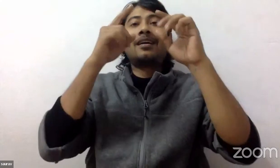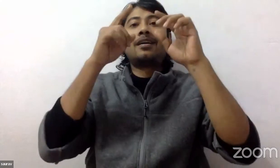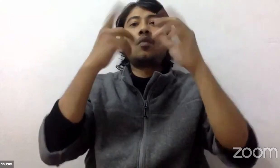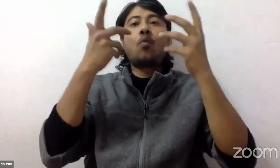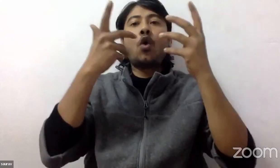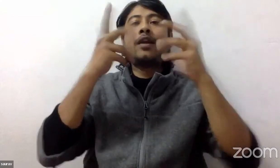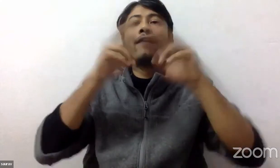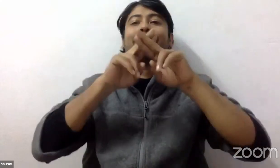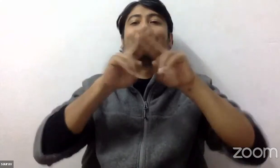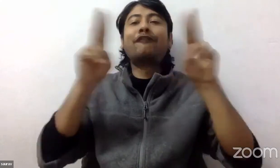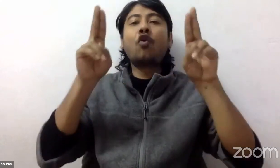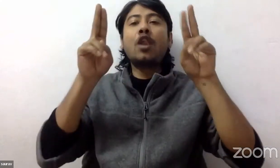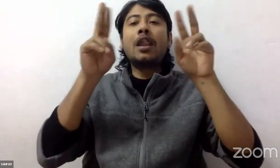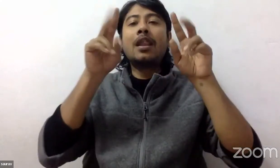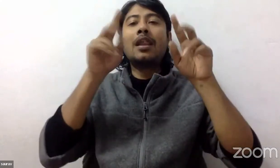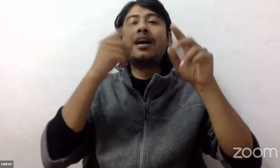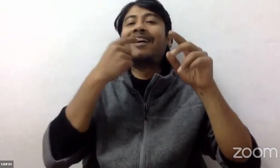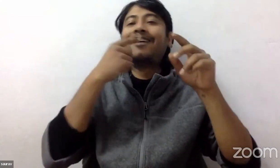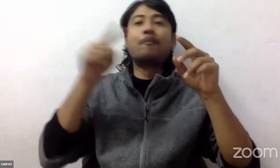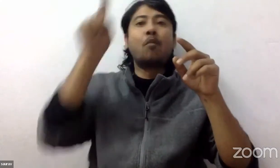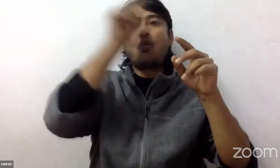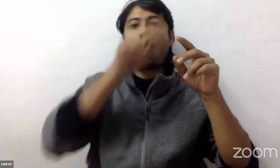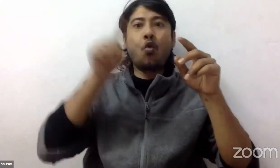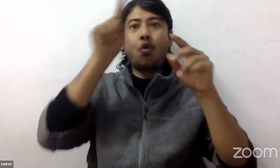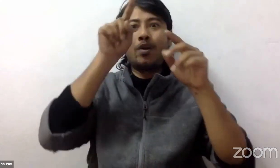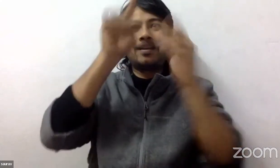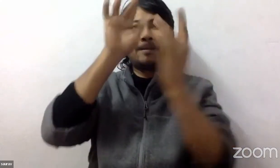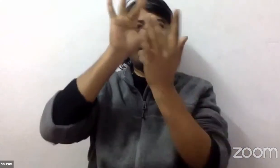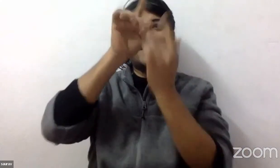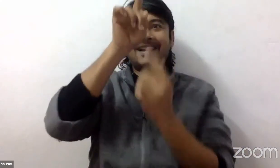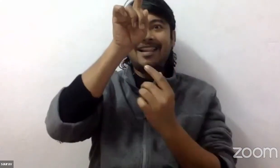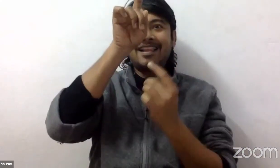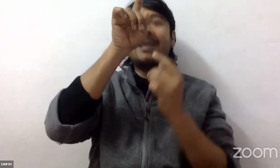So in both the half of the month, we get two Ekadashis.